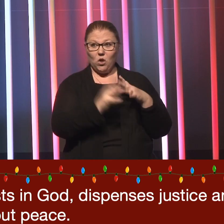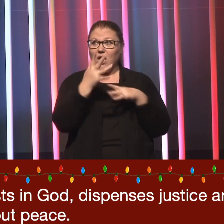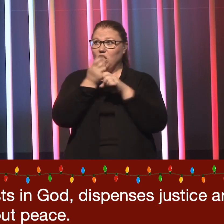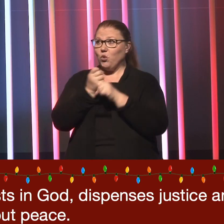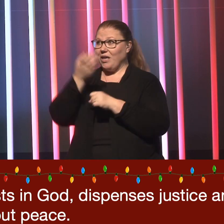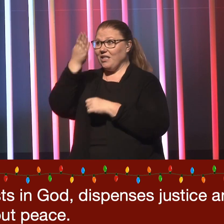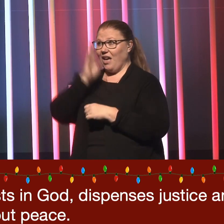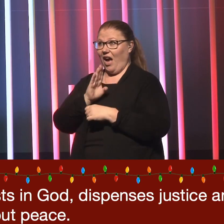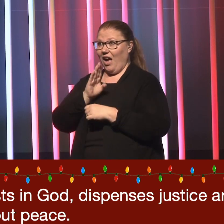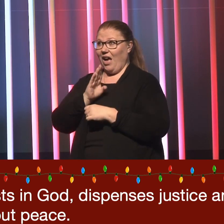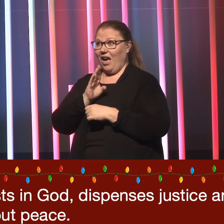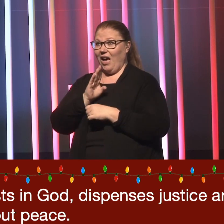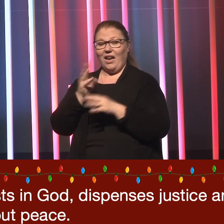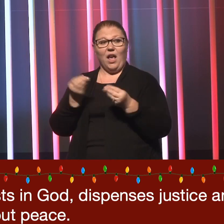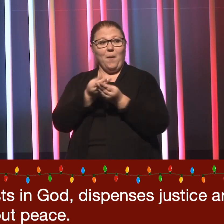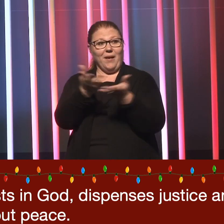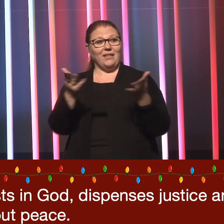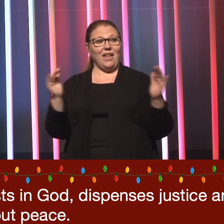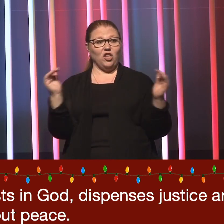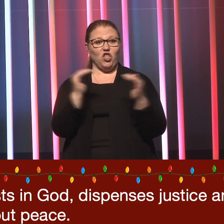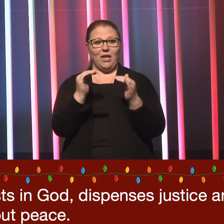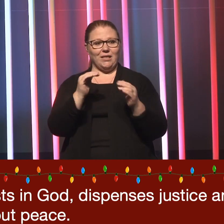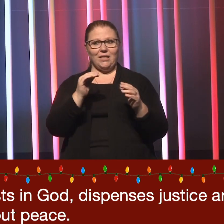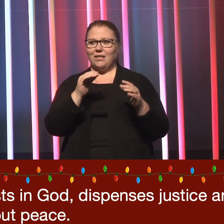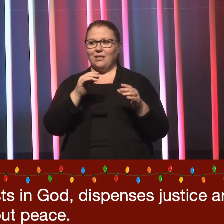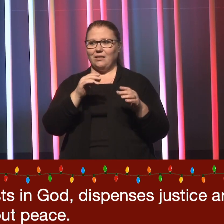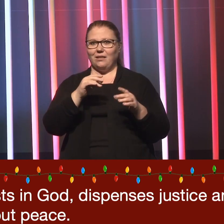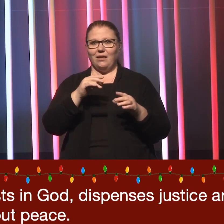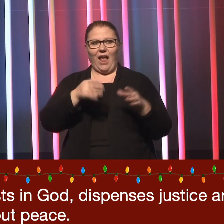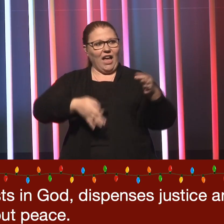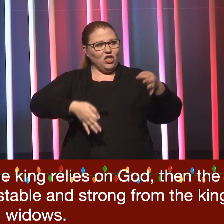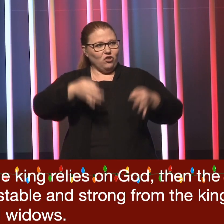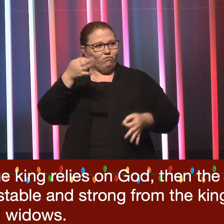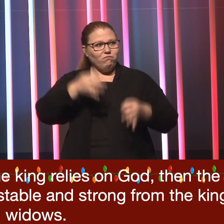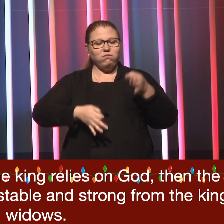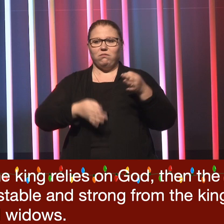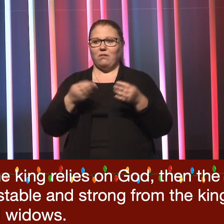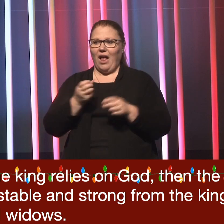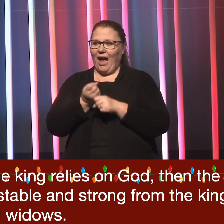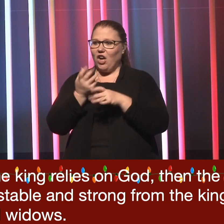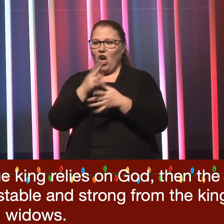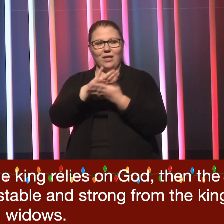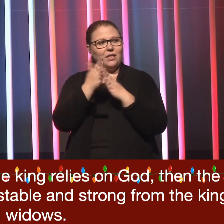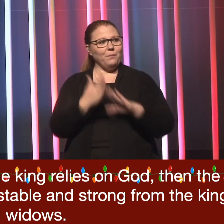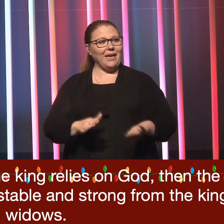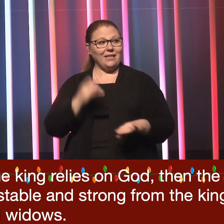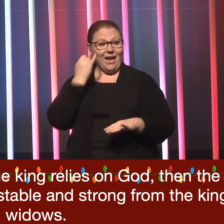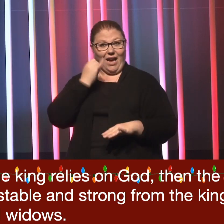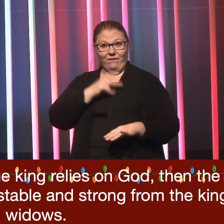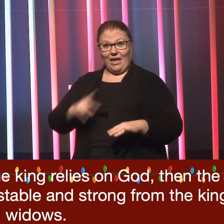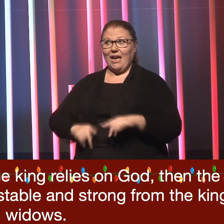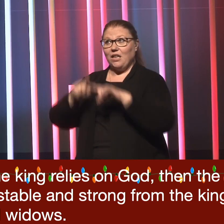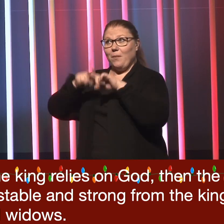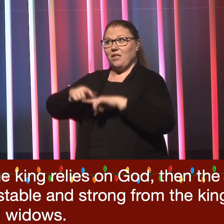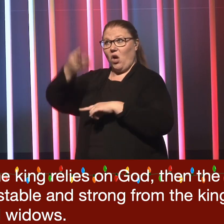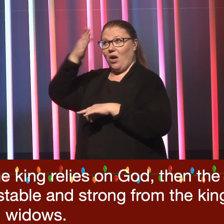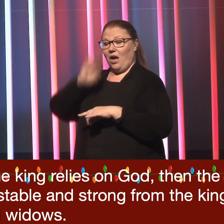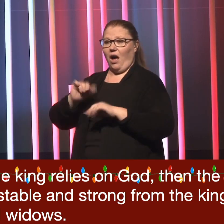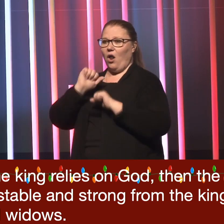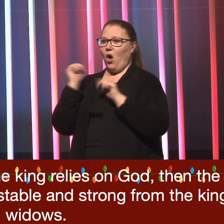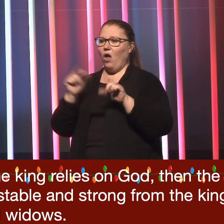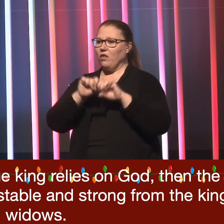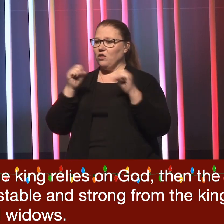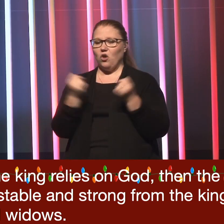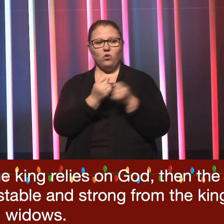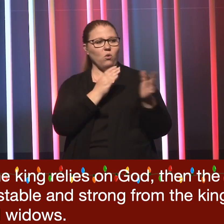God, dispenses justice and judgment, and brings about peace. If the king relies on God, then the whole social order